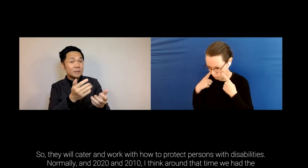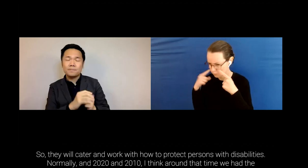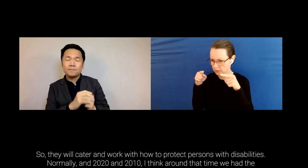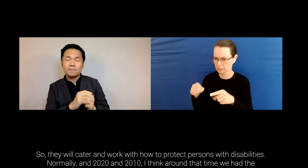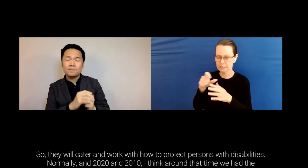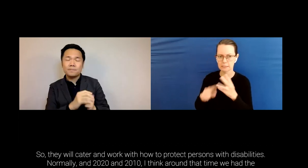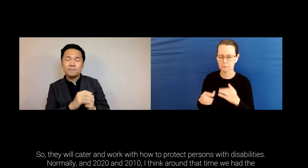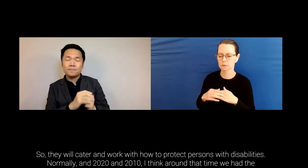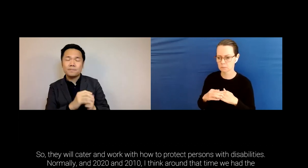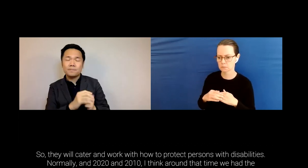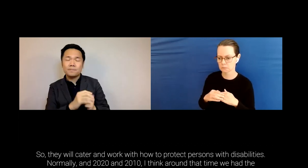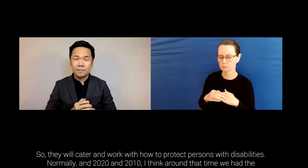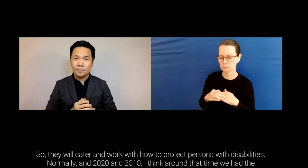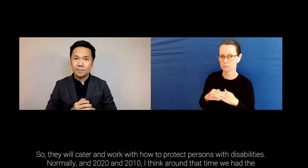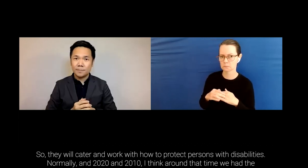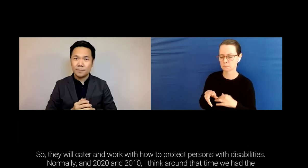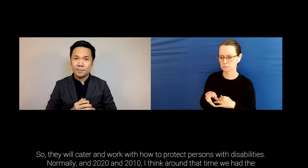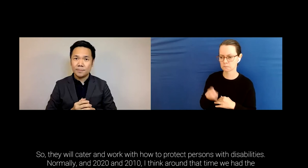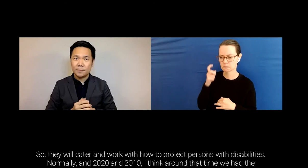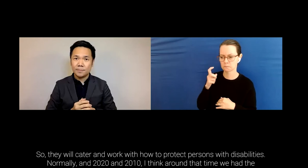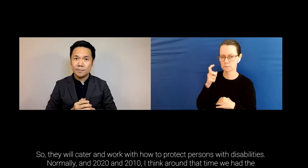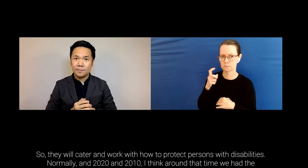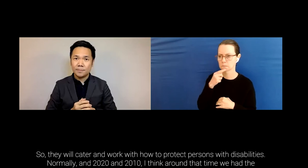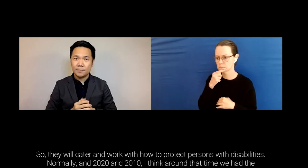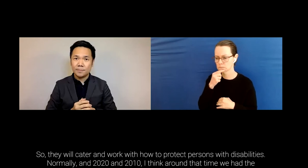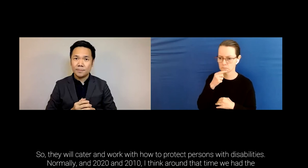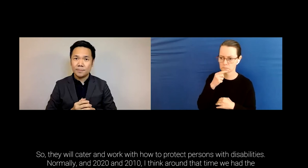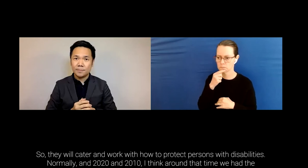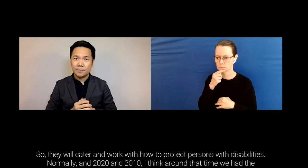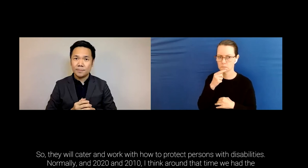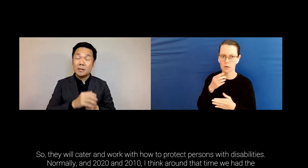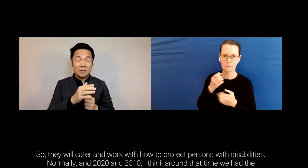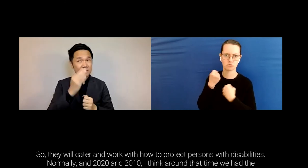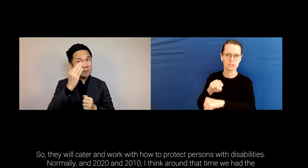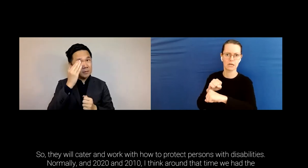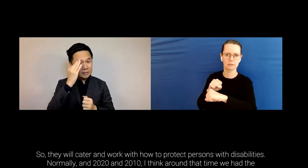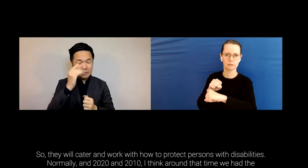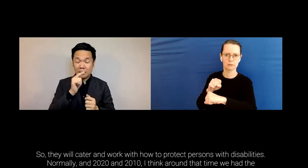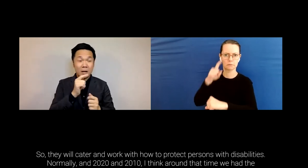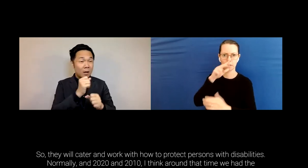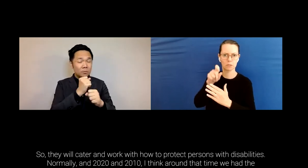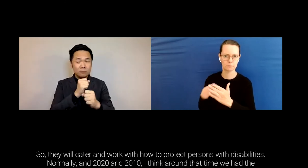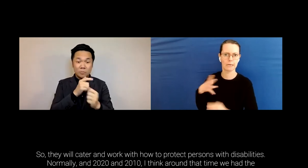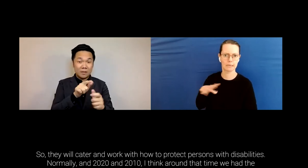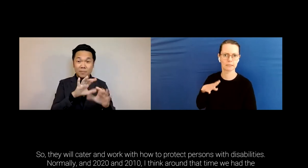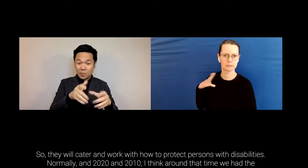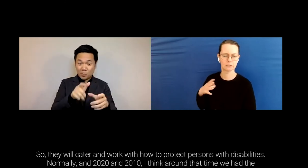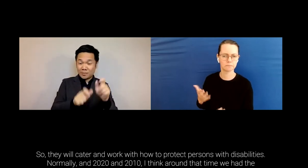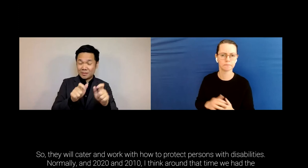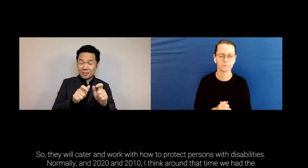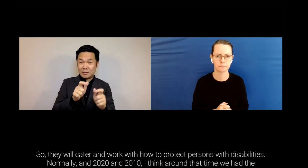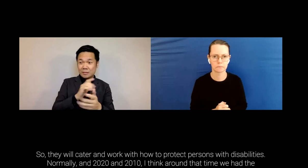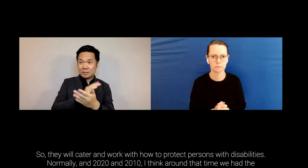cater and do work on how to protect persons with disabilities. Normally